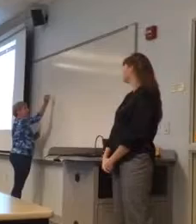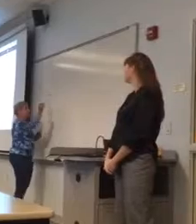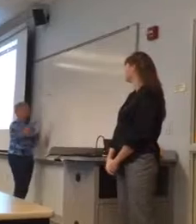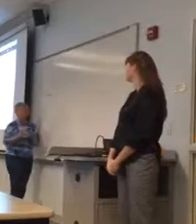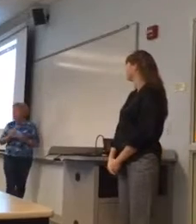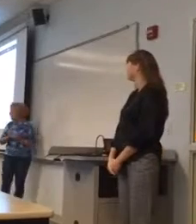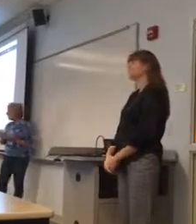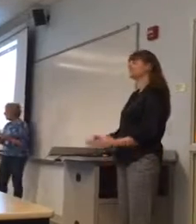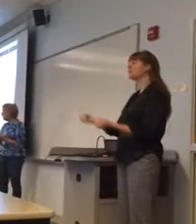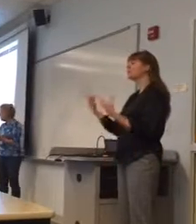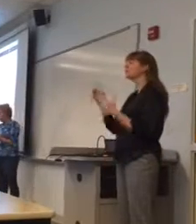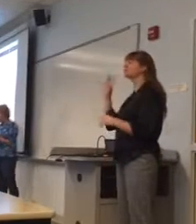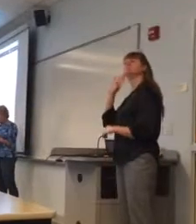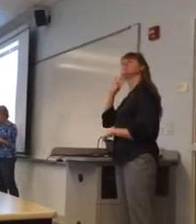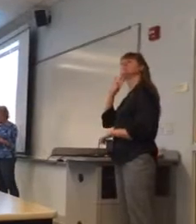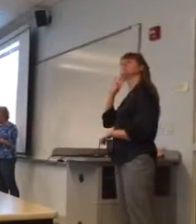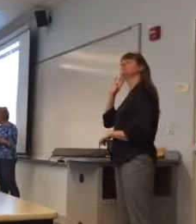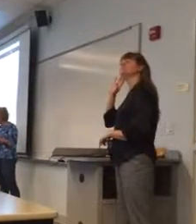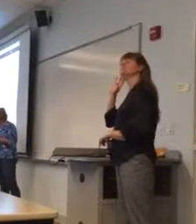How many?